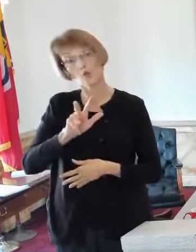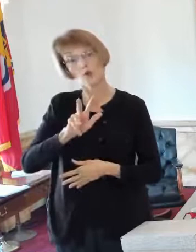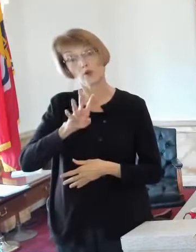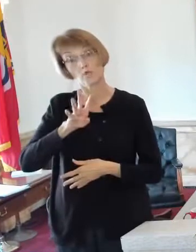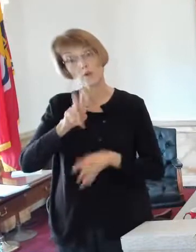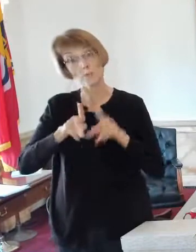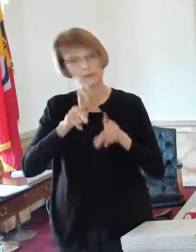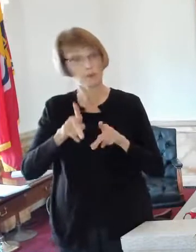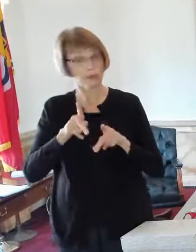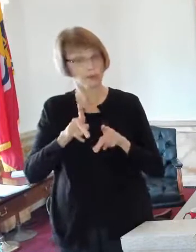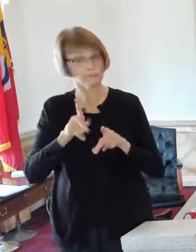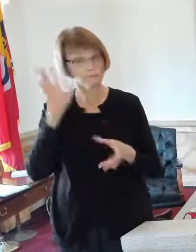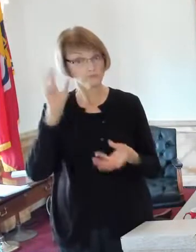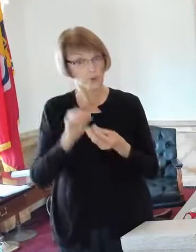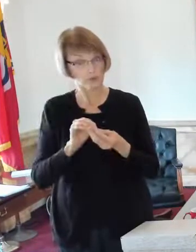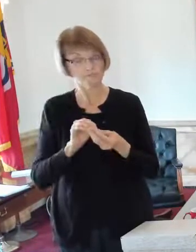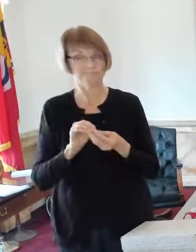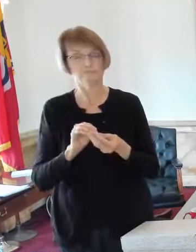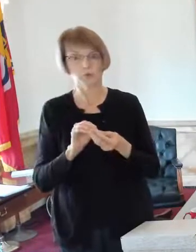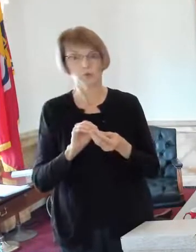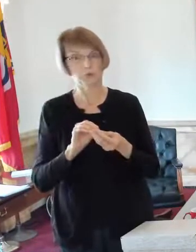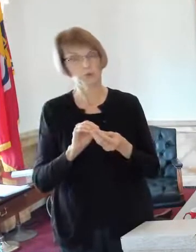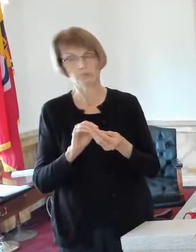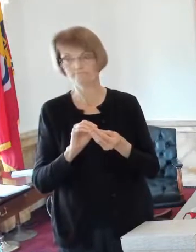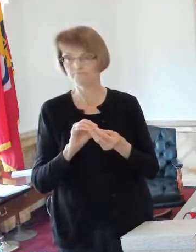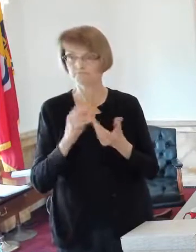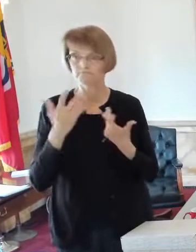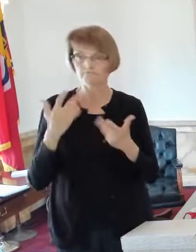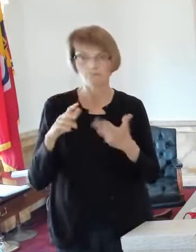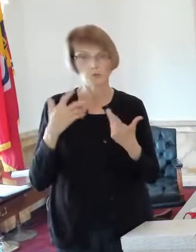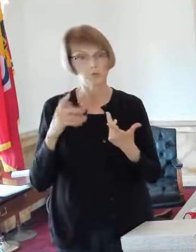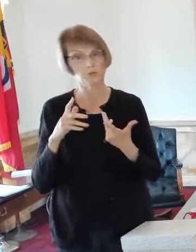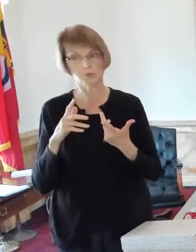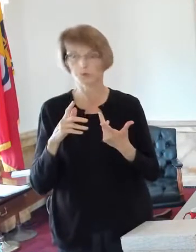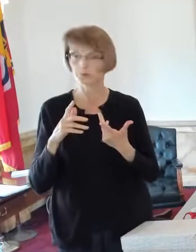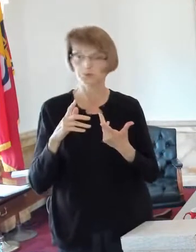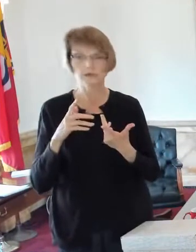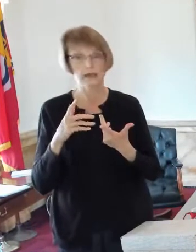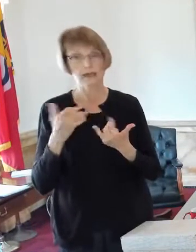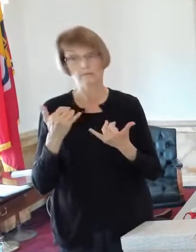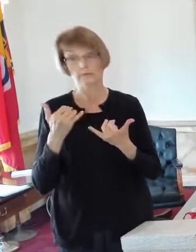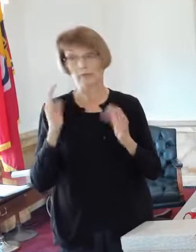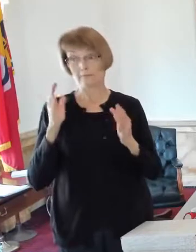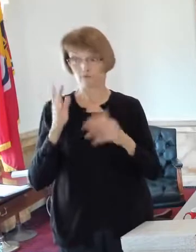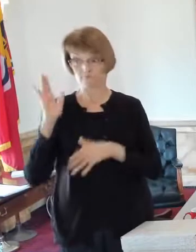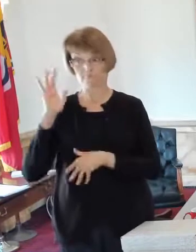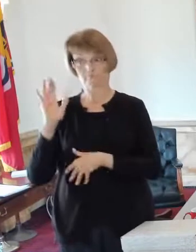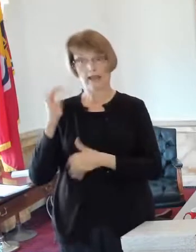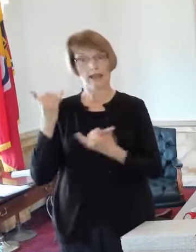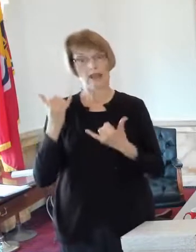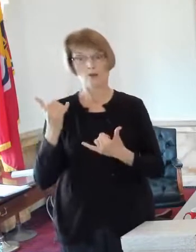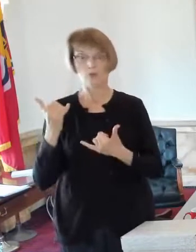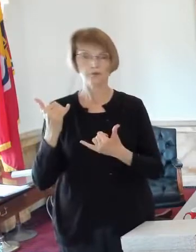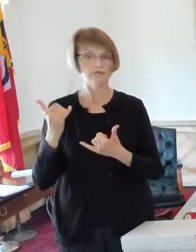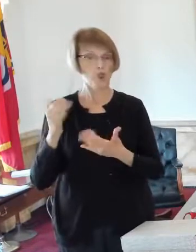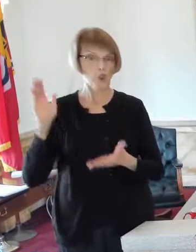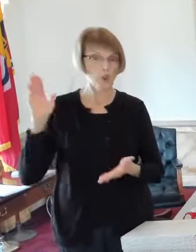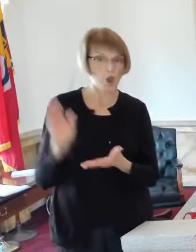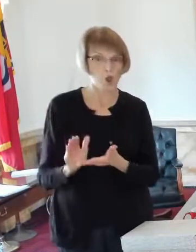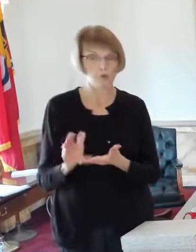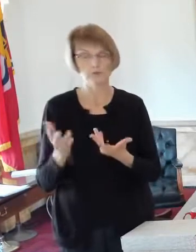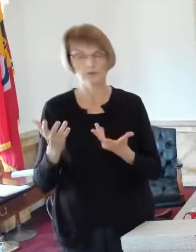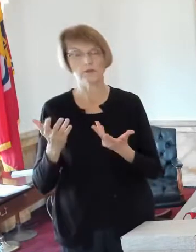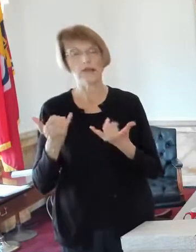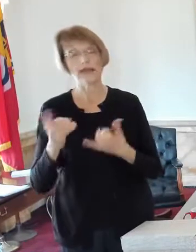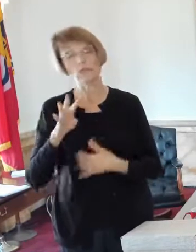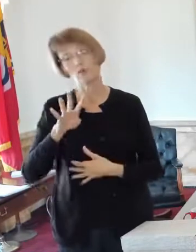one of the lowest numbers that we've had in quite a while. And frankly, having 46 people